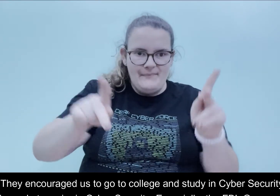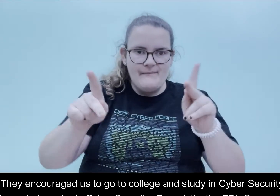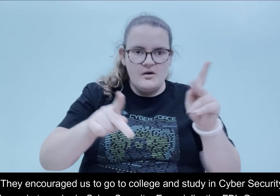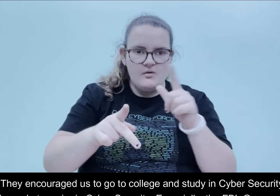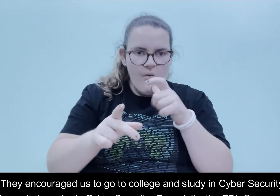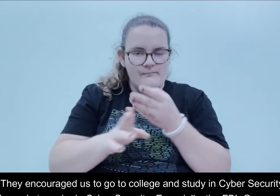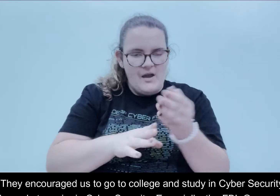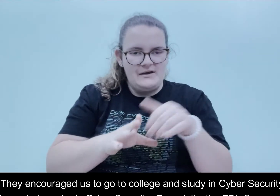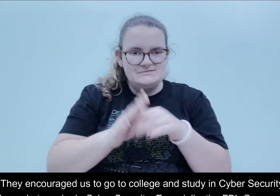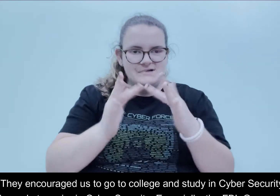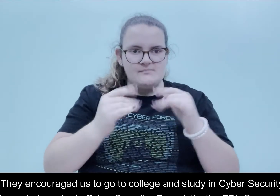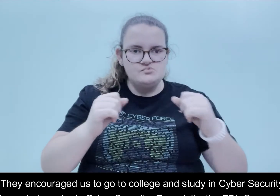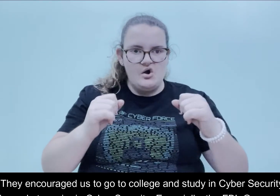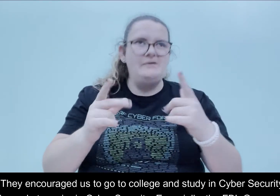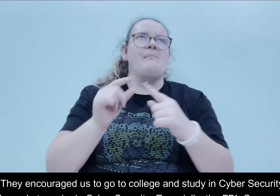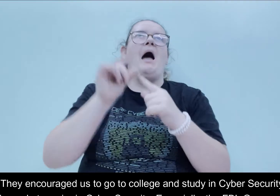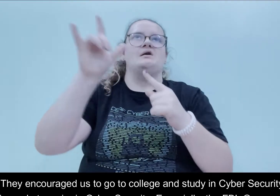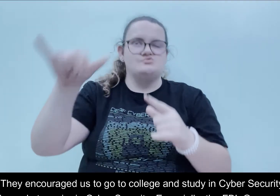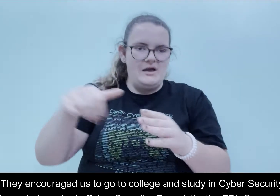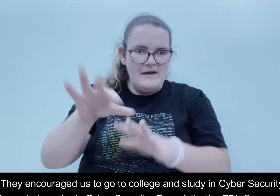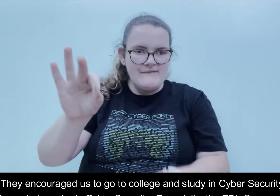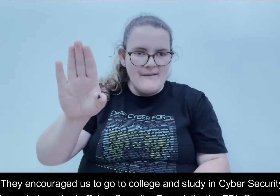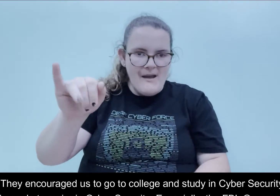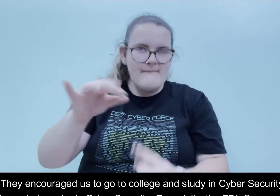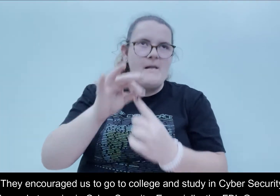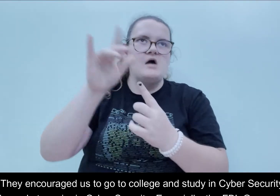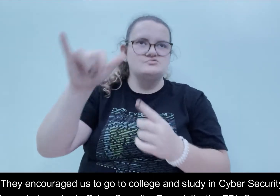go to college to major in studying that because we need